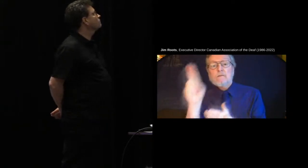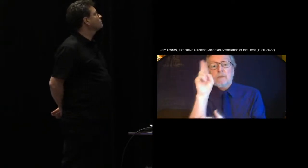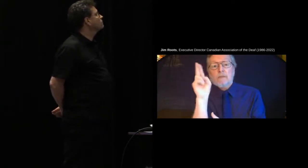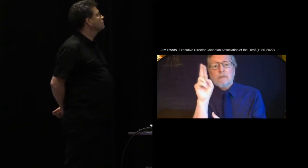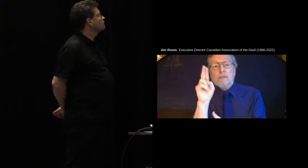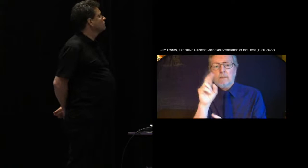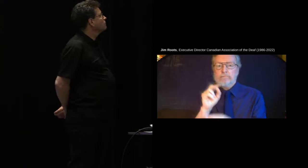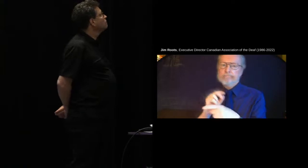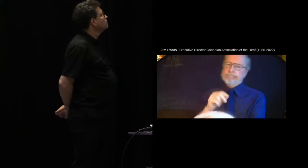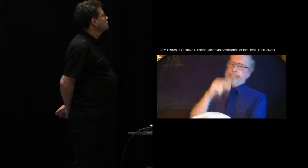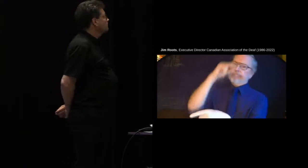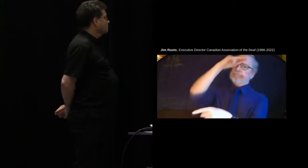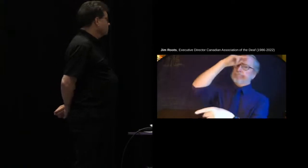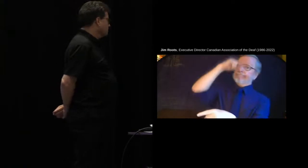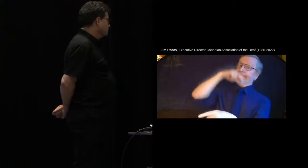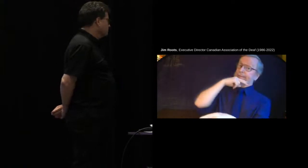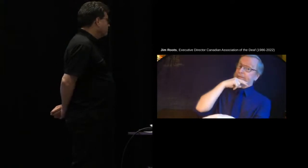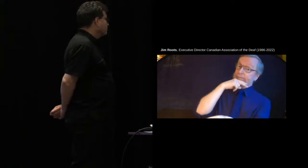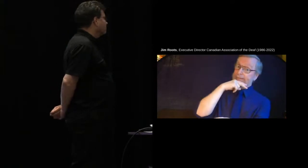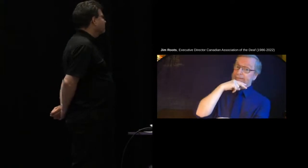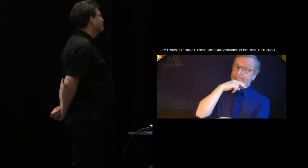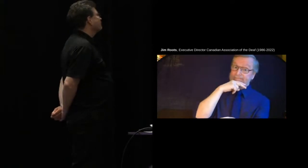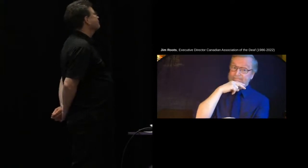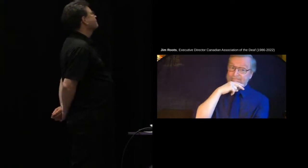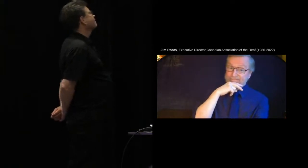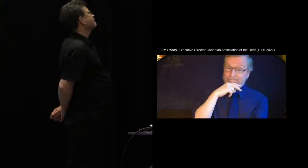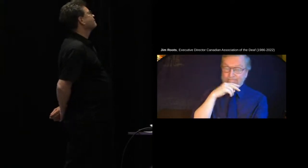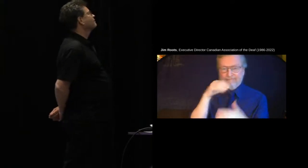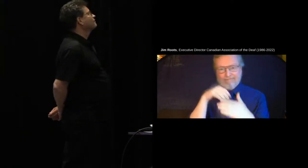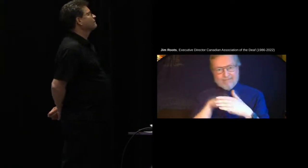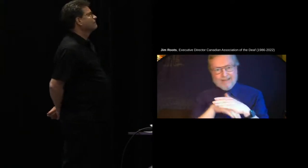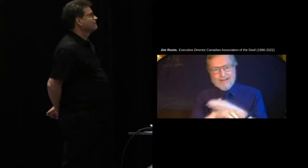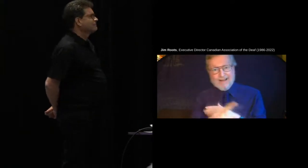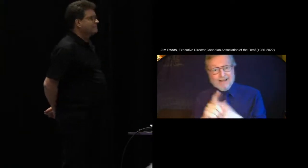Access to university, once again, Henry.